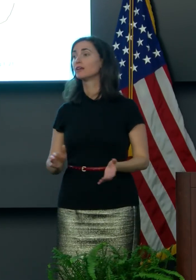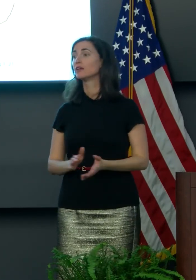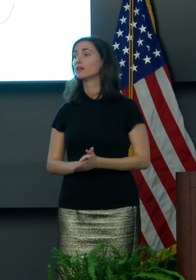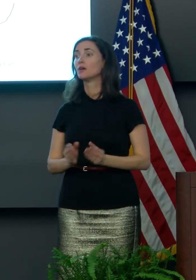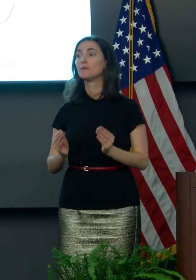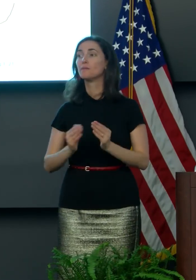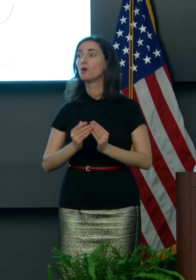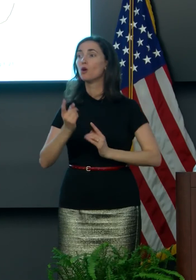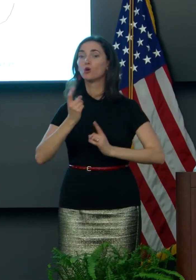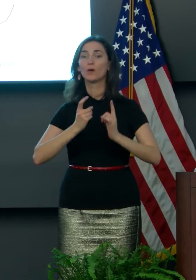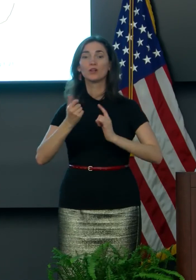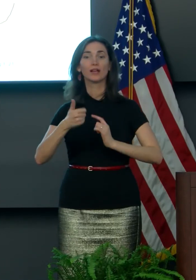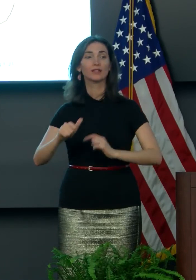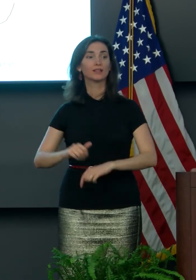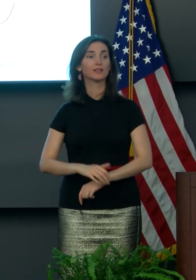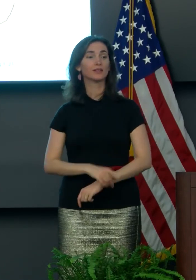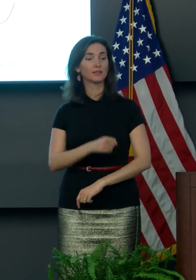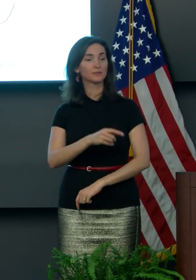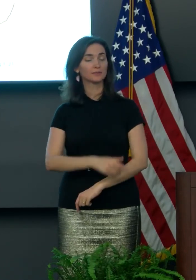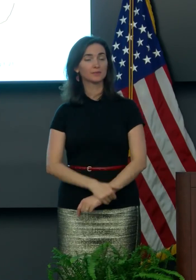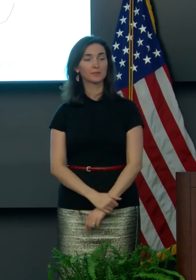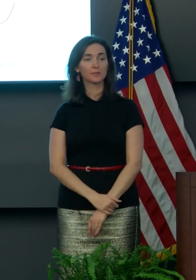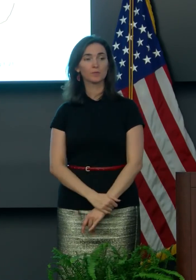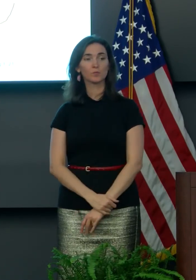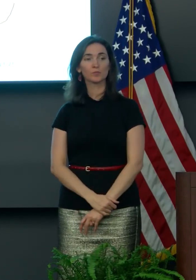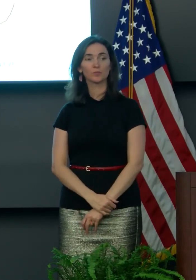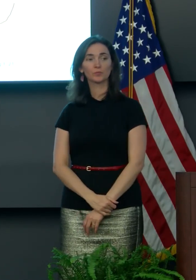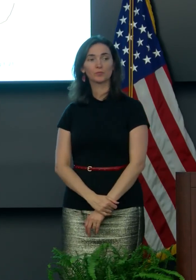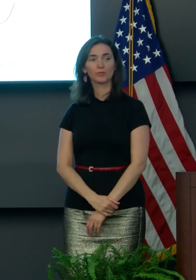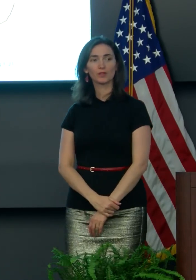Any other questions? Yes, ma'am.